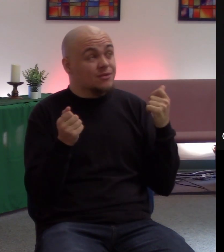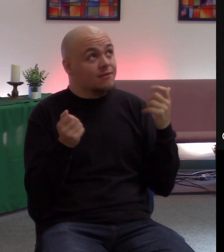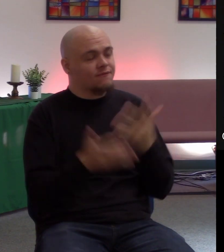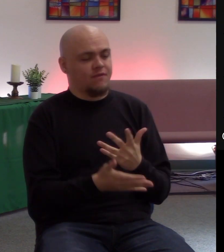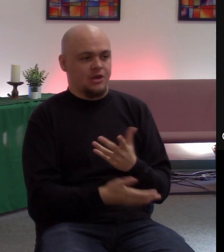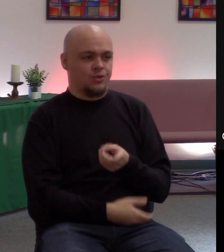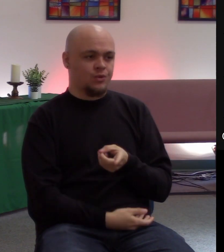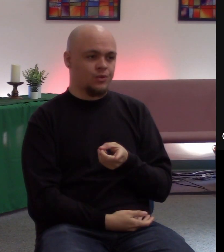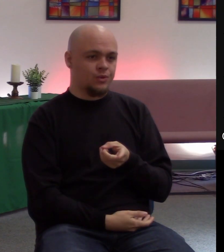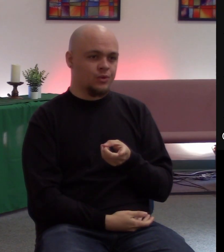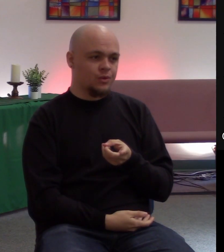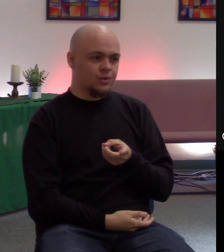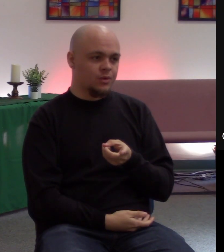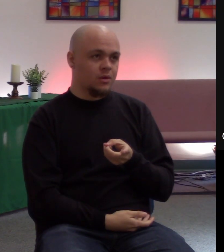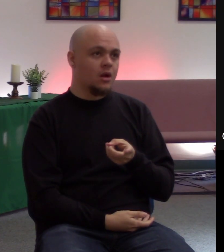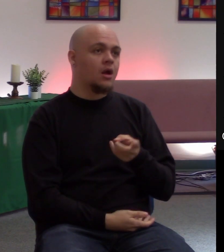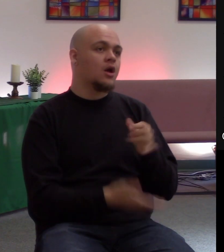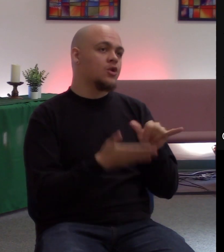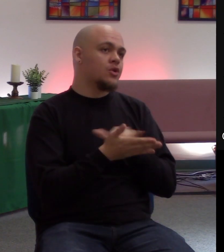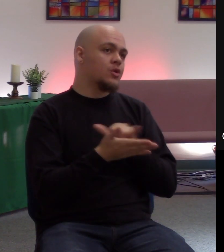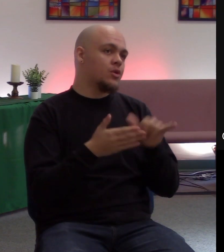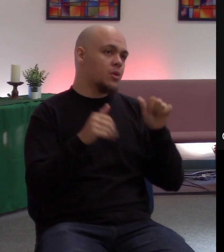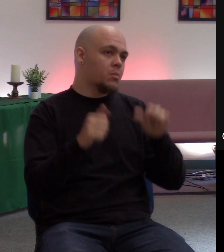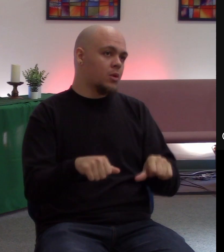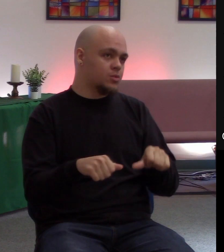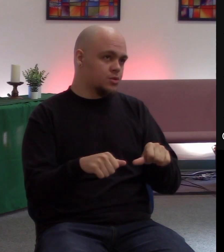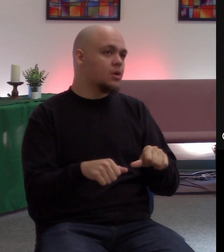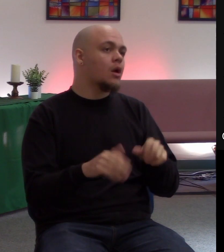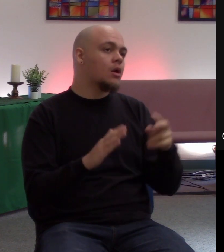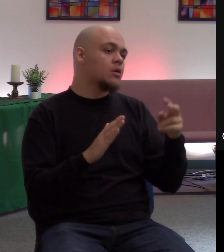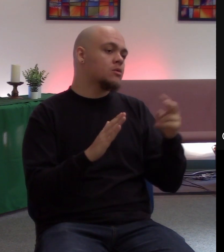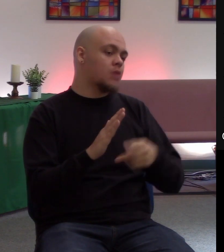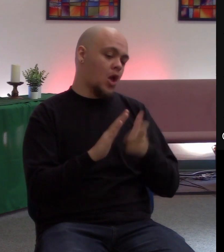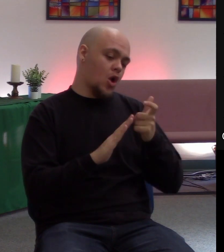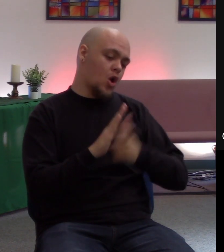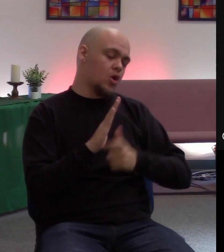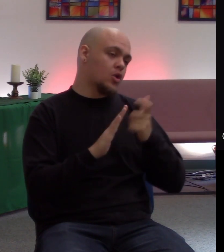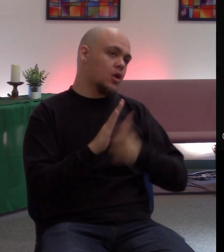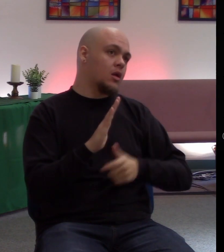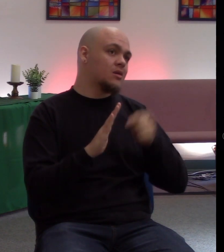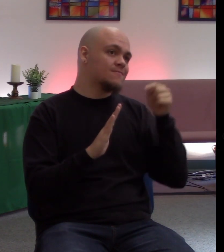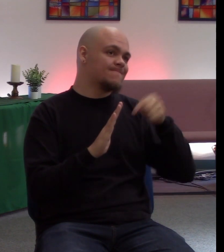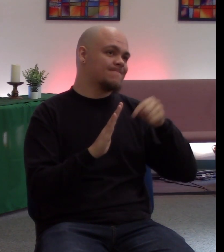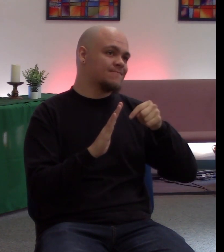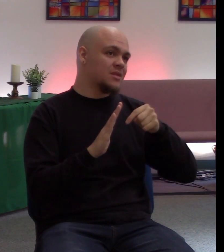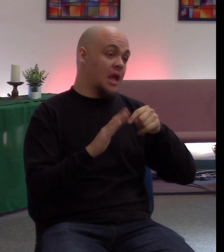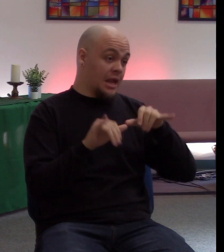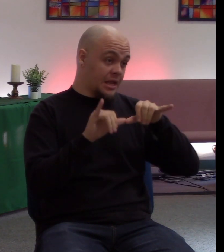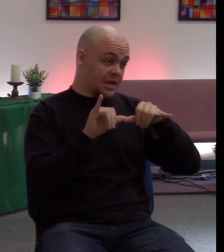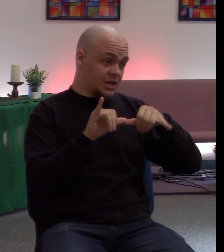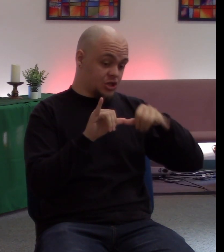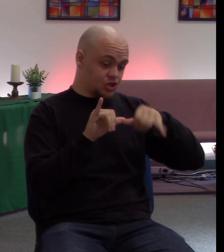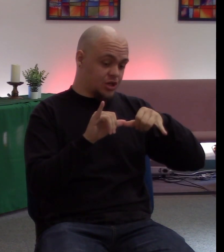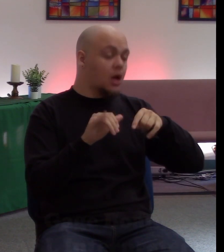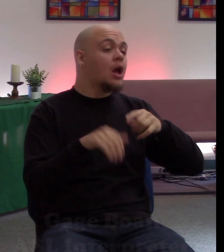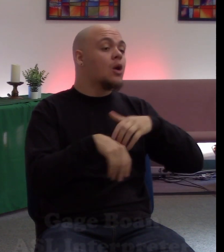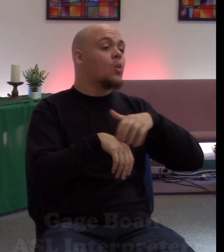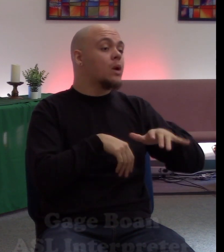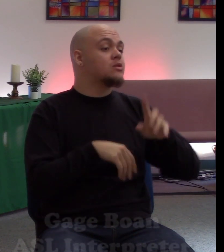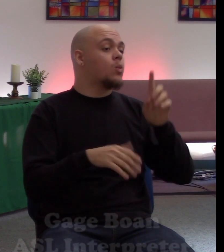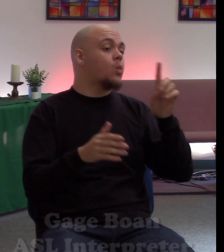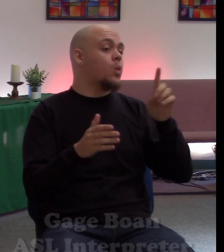The New York Post on May 13th, 2011 issue ran an article on an engineer who has wasted more than